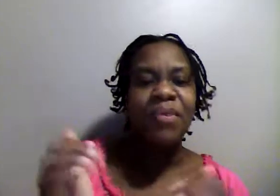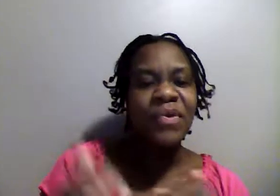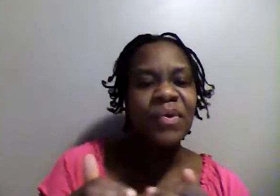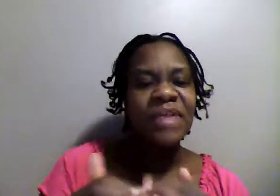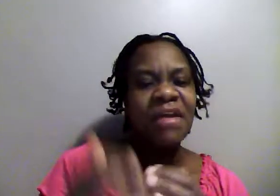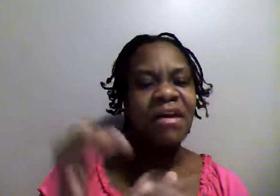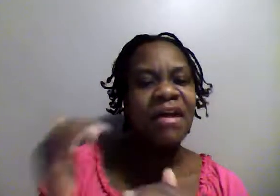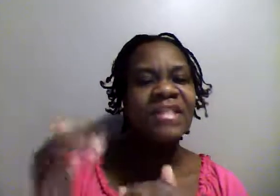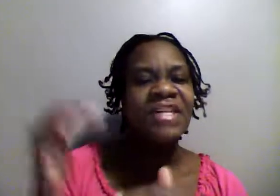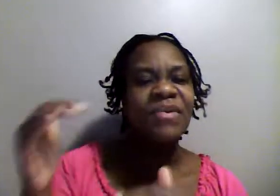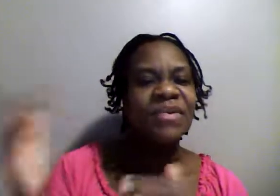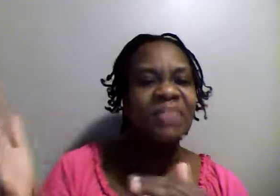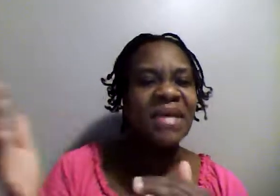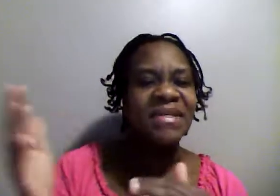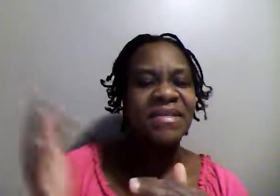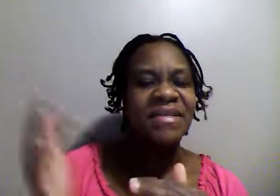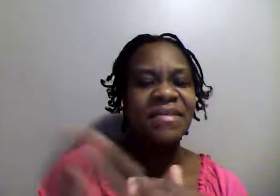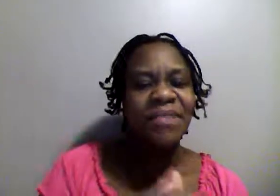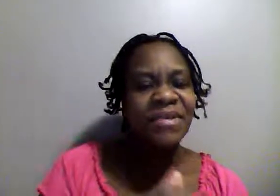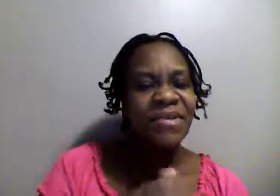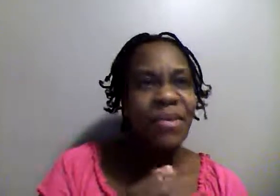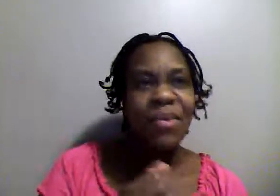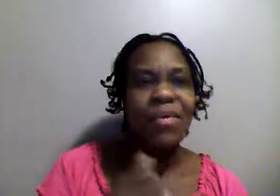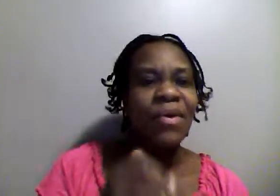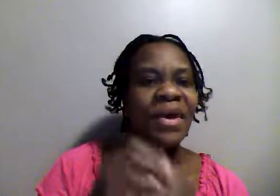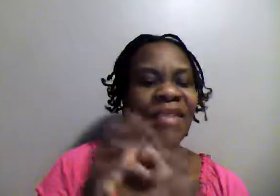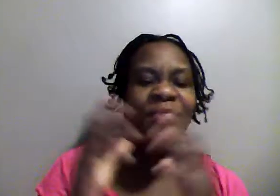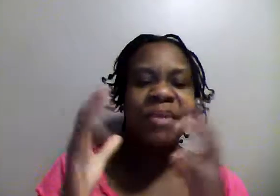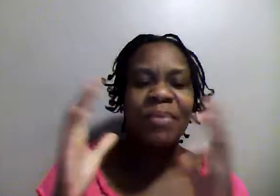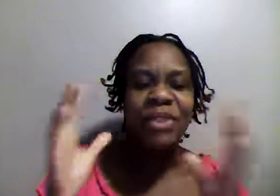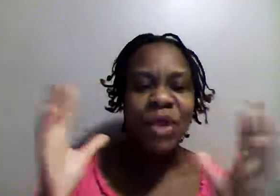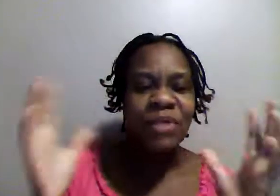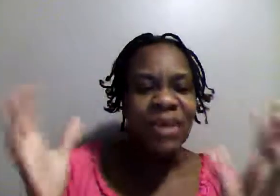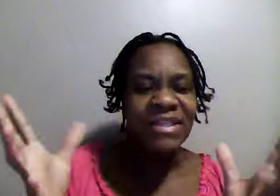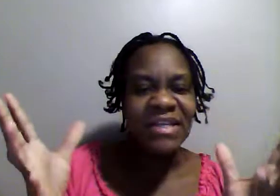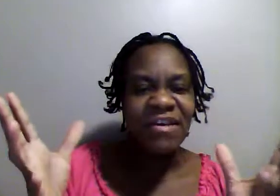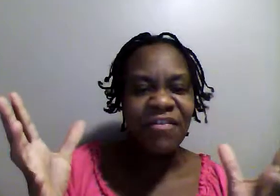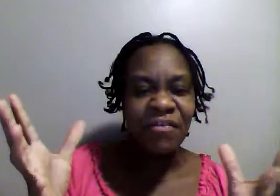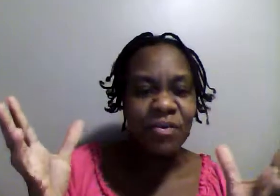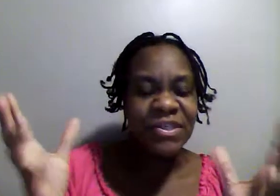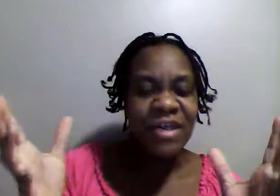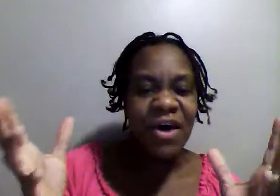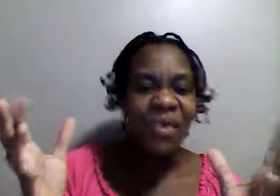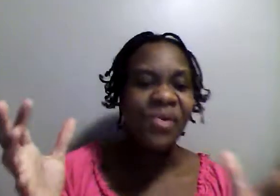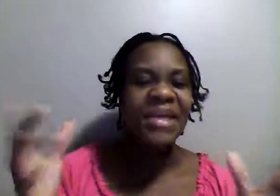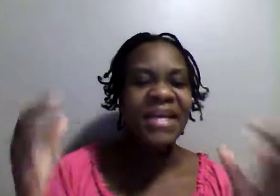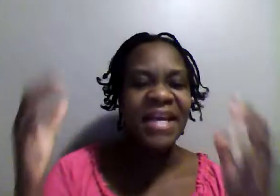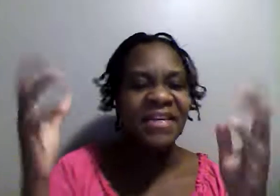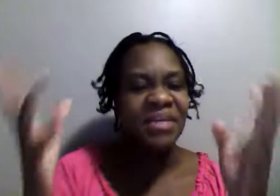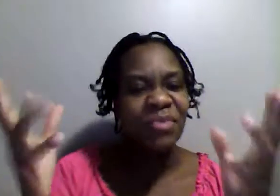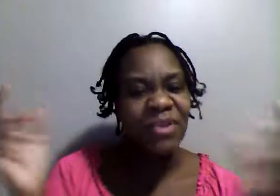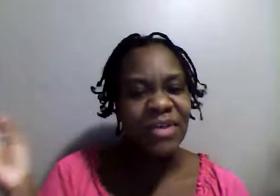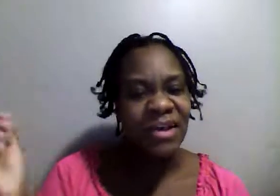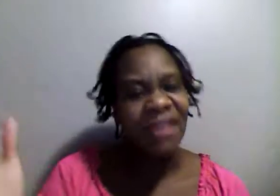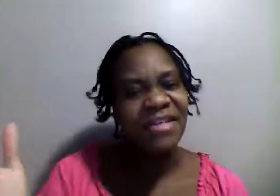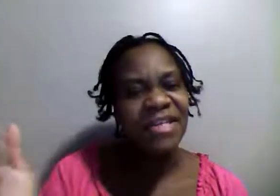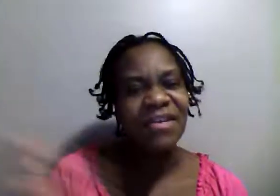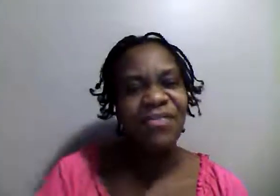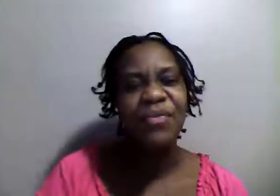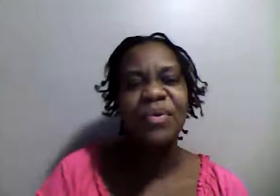produces on a continuous basis. So it will put out one set of fruits now, a little later it put out another set of fruits, and